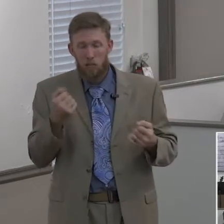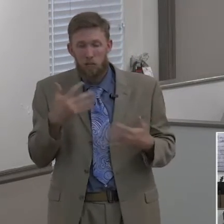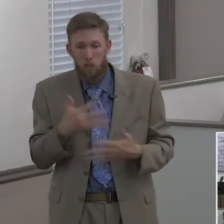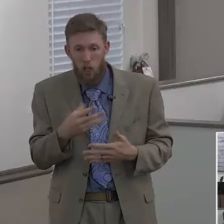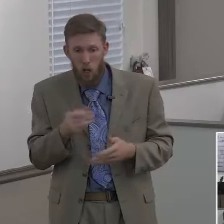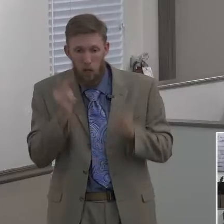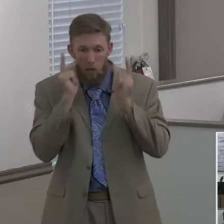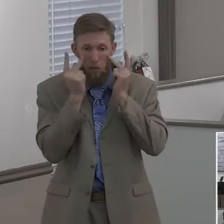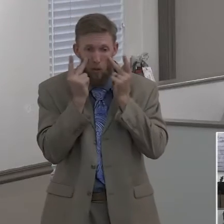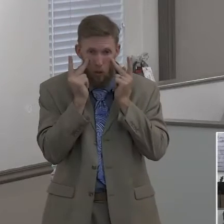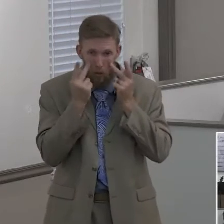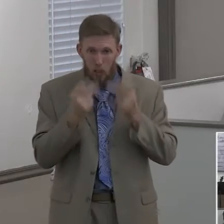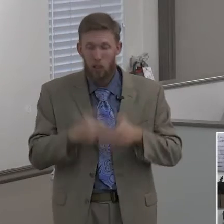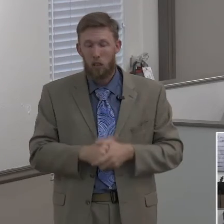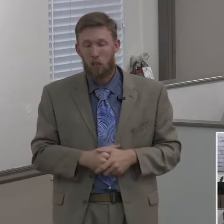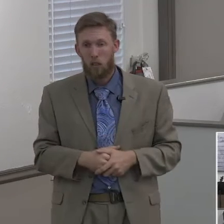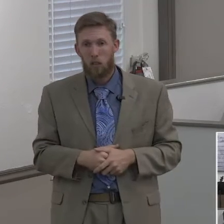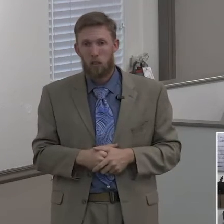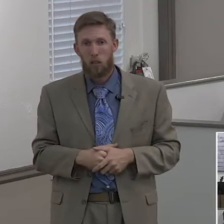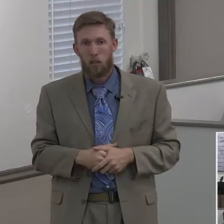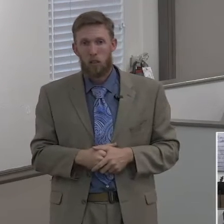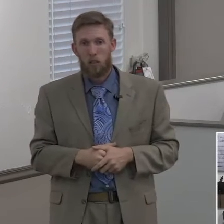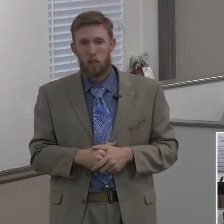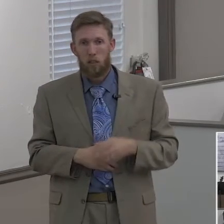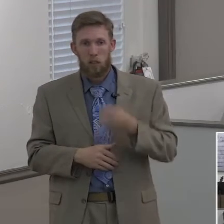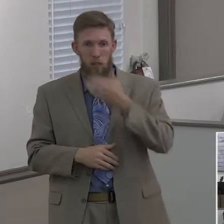doubts and fears and worry in their lives.